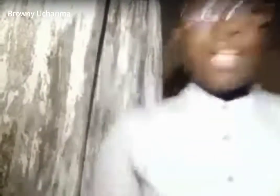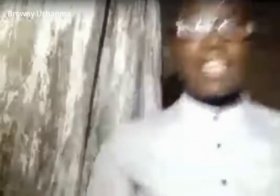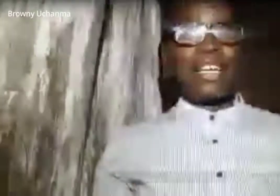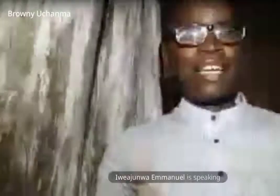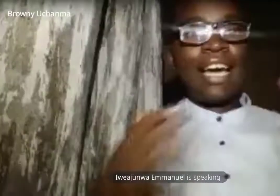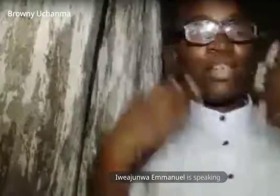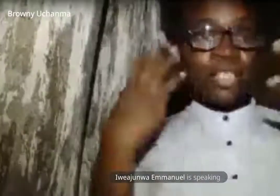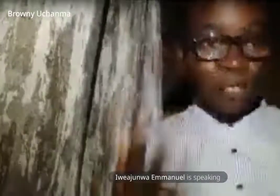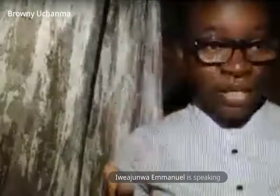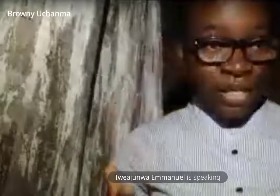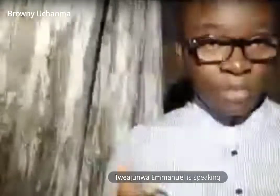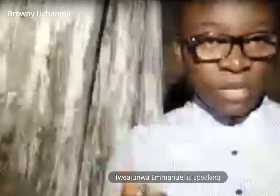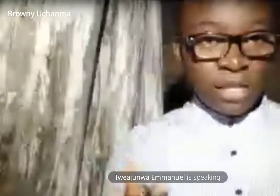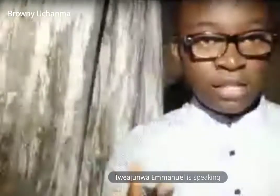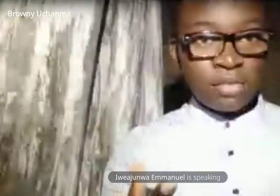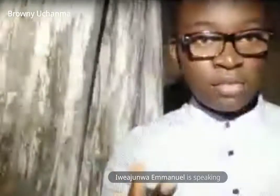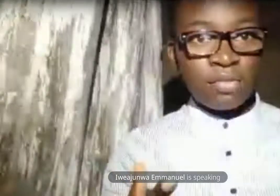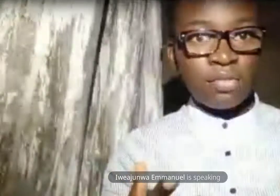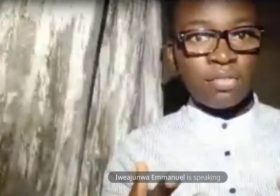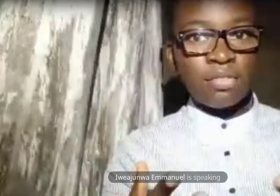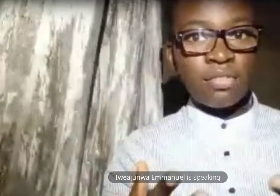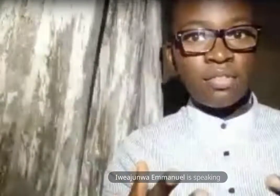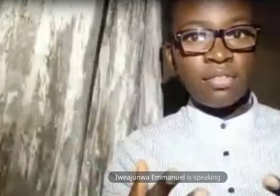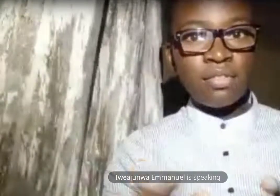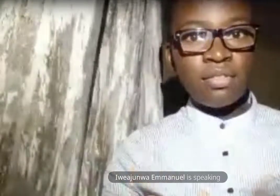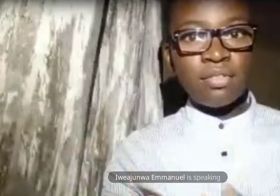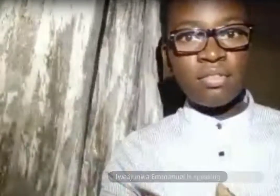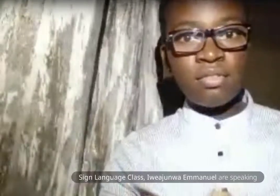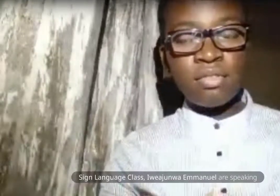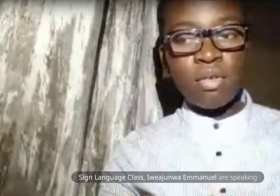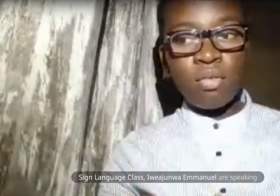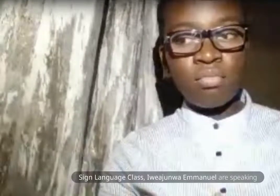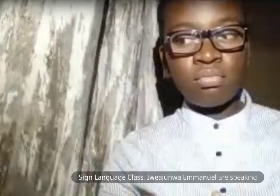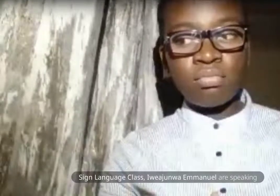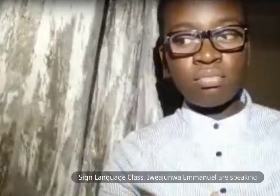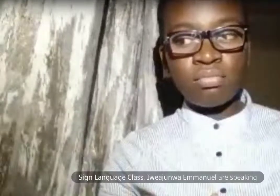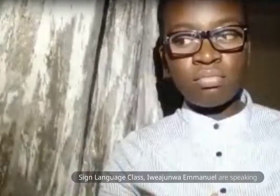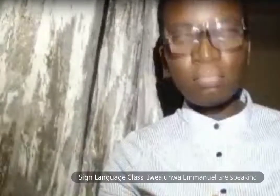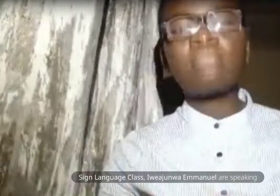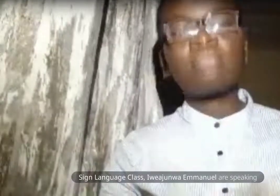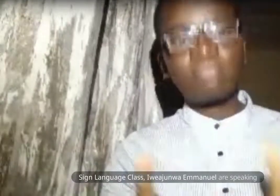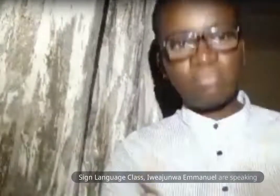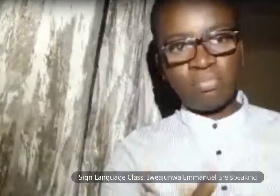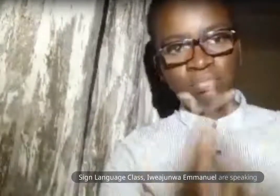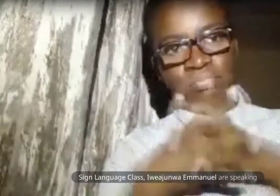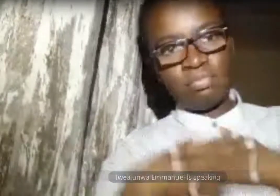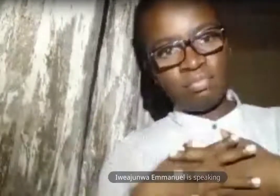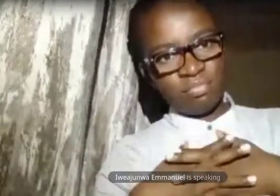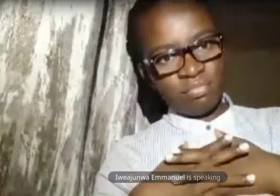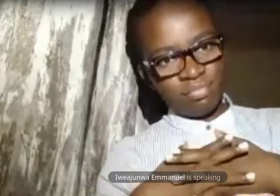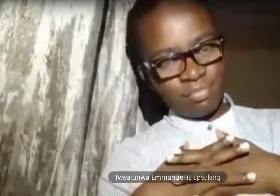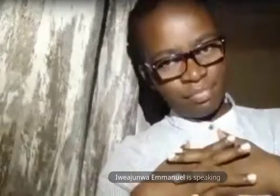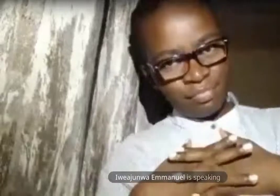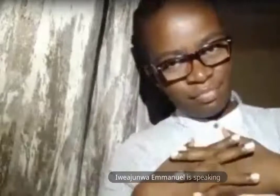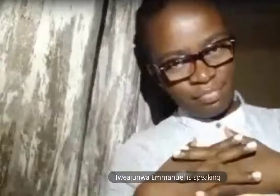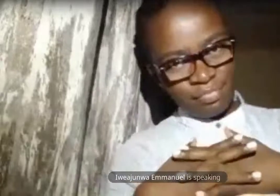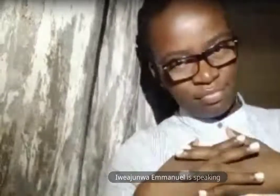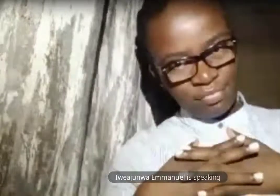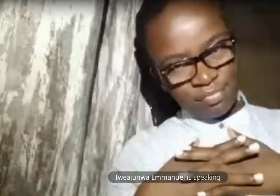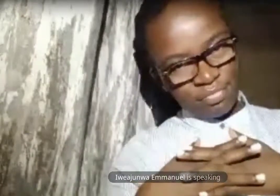Can you see me now, Look, Franklin? No, I cannot. leave the Oh my. call and